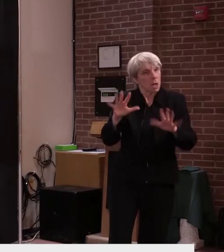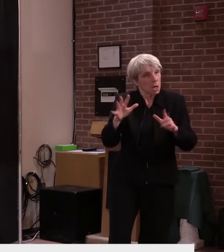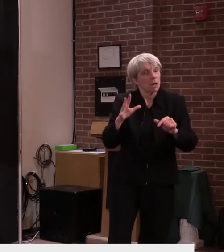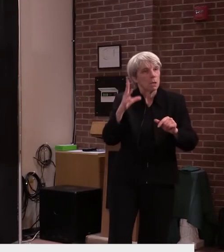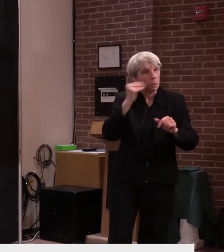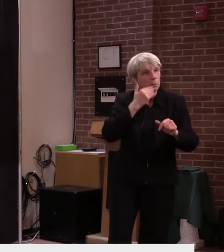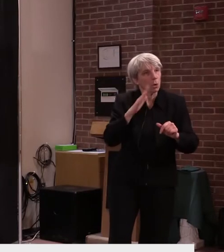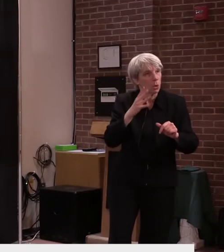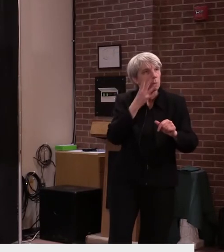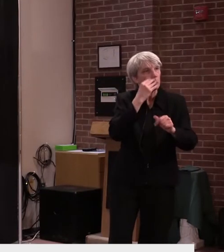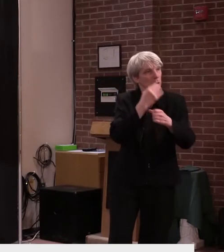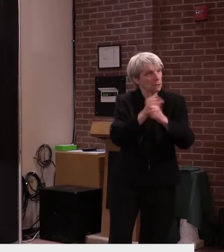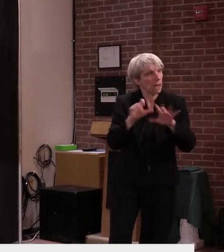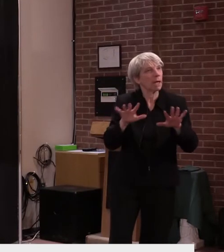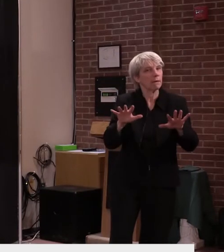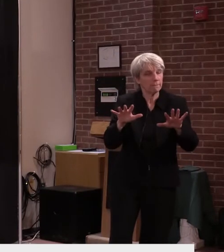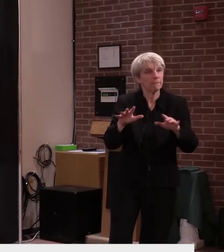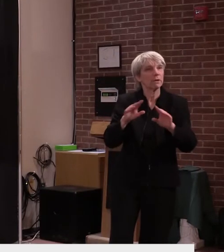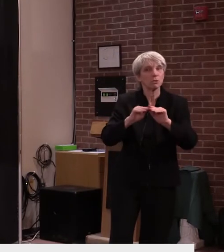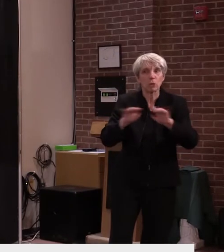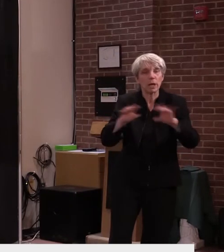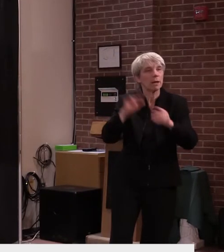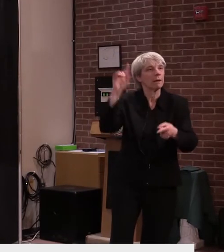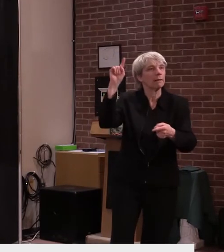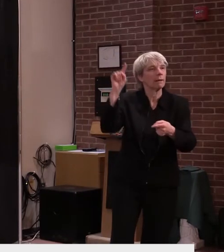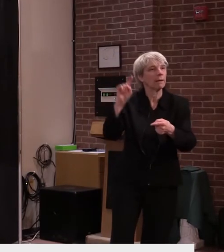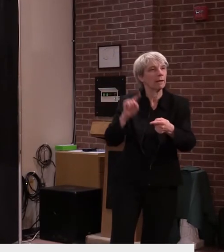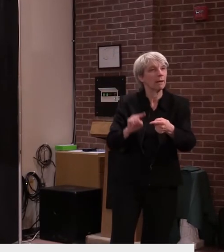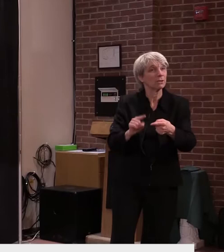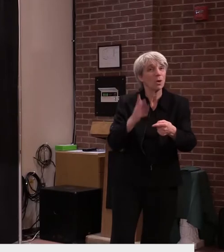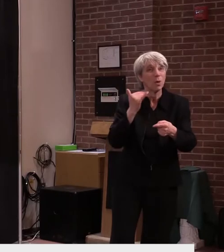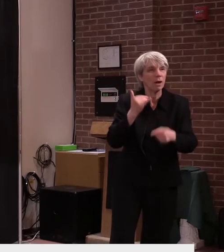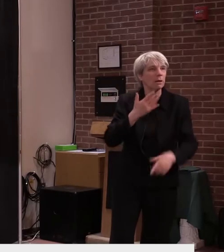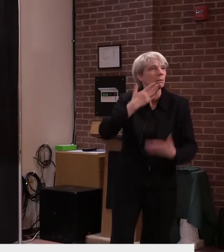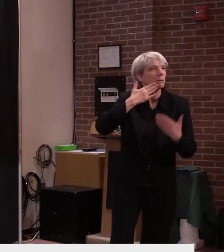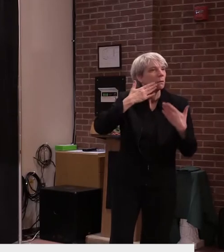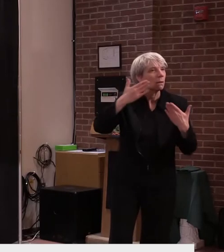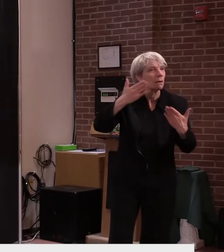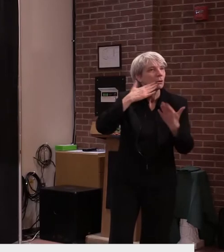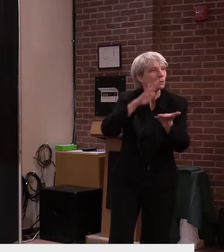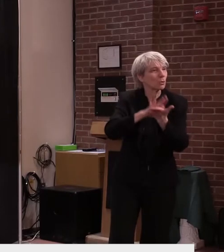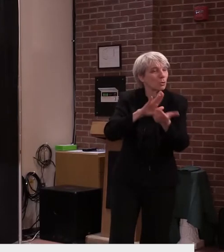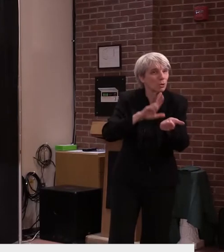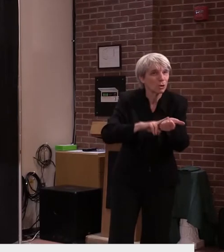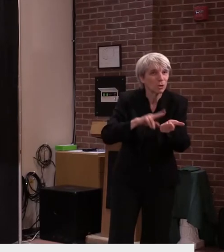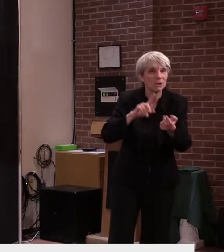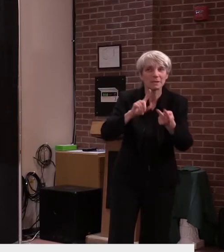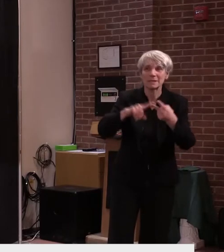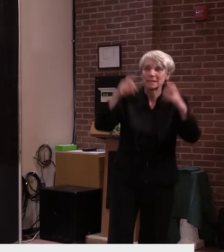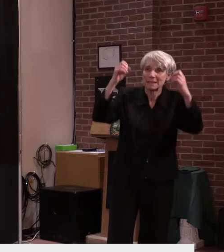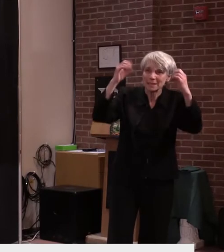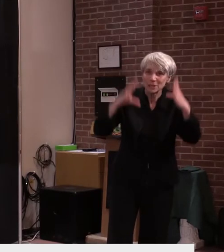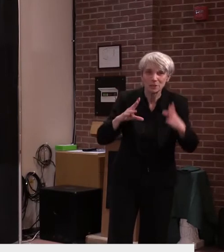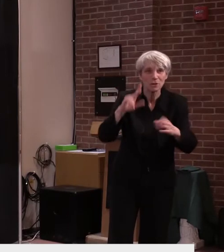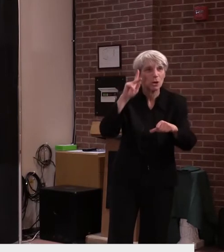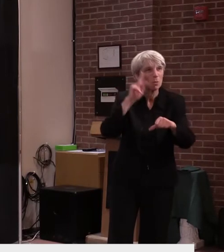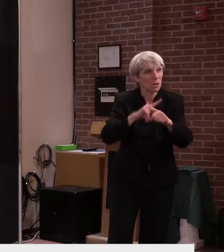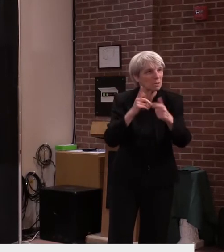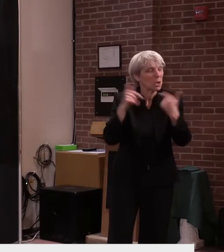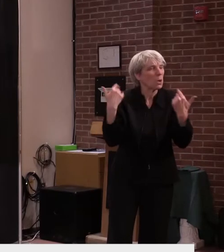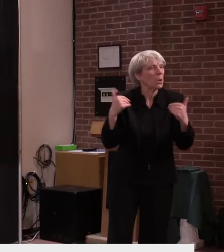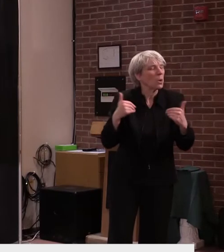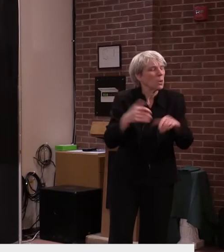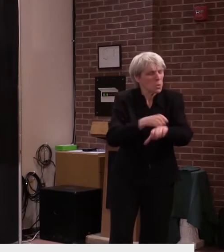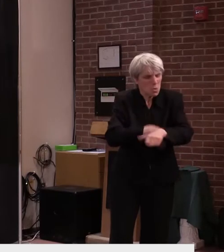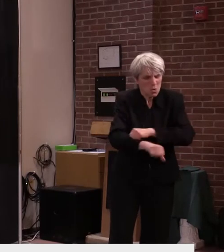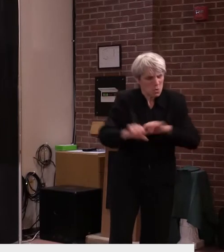than the community. And this is thanks to the incredible work of school nurses, educators, and administrators.